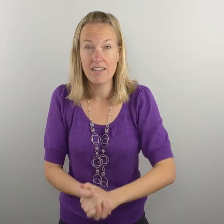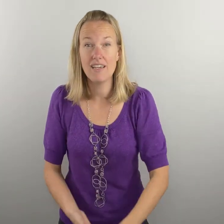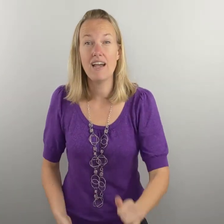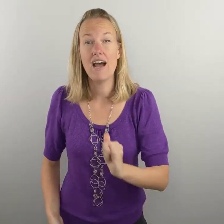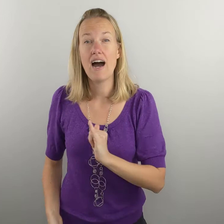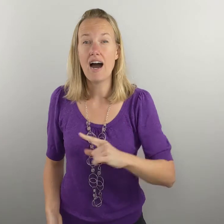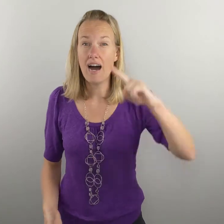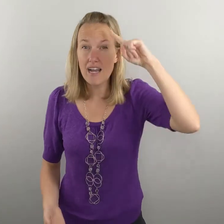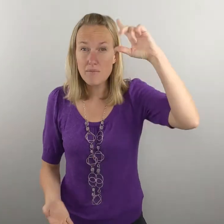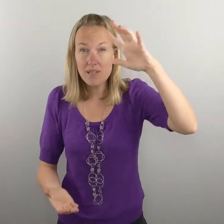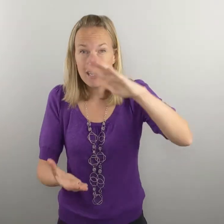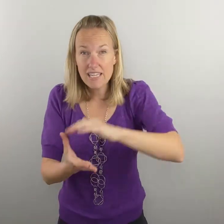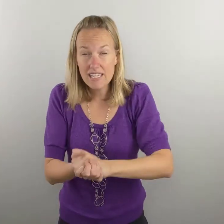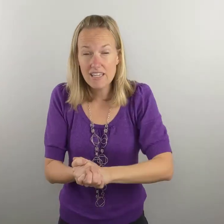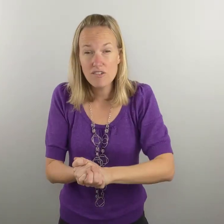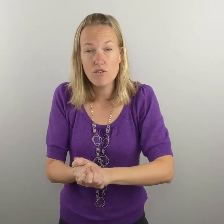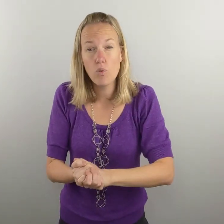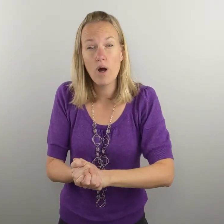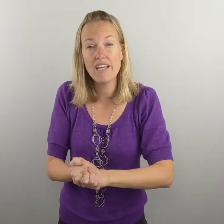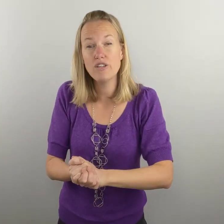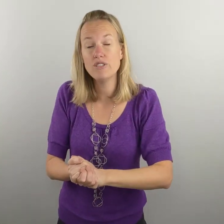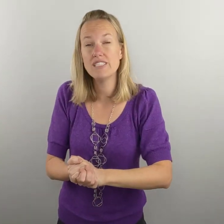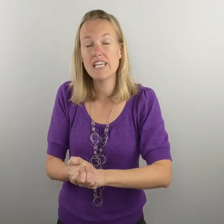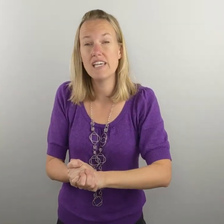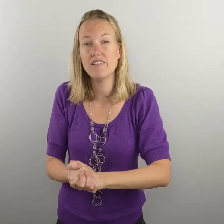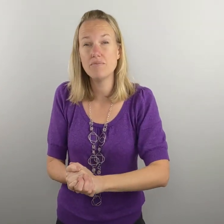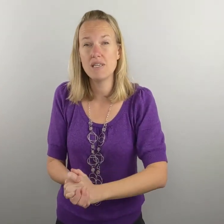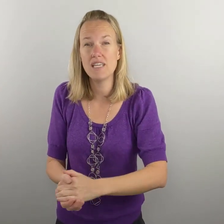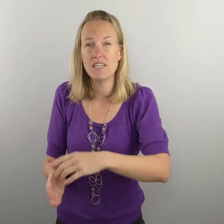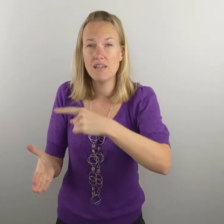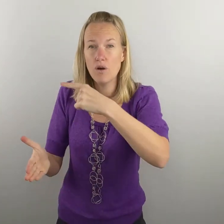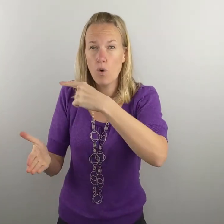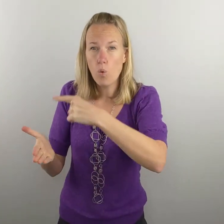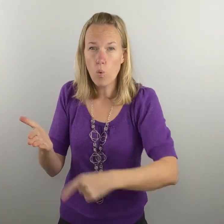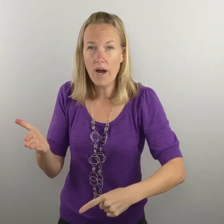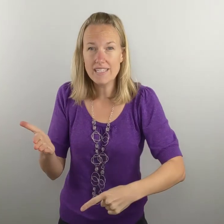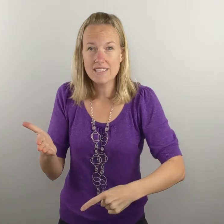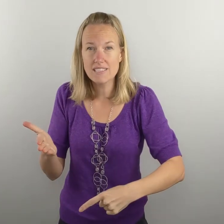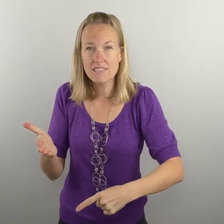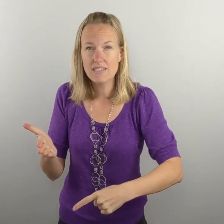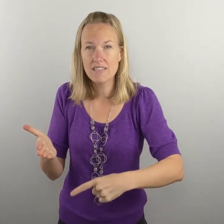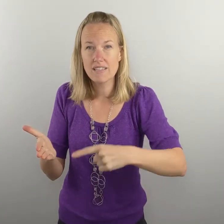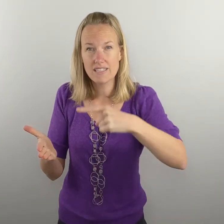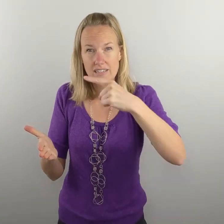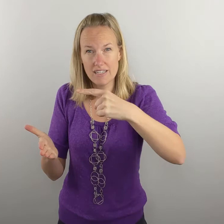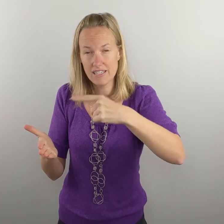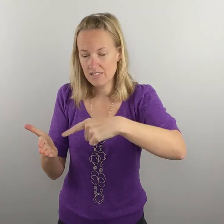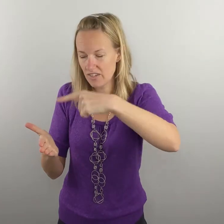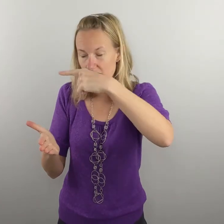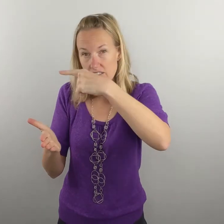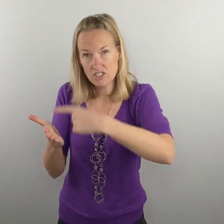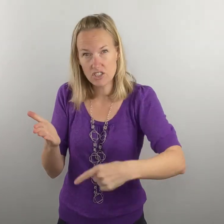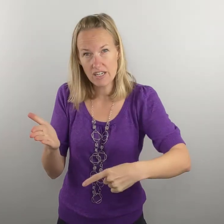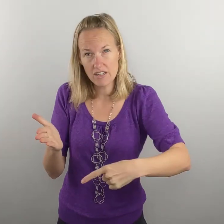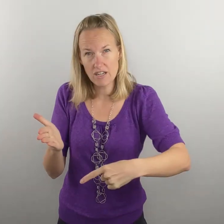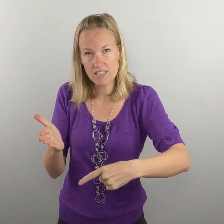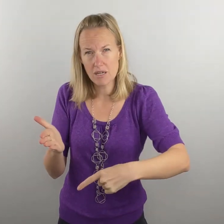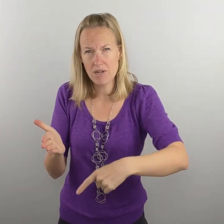Okay, I believe what you say of me. What? You take your index finger and you strike your non-dominant